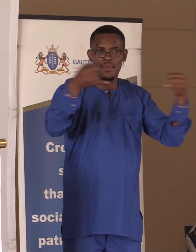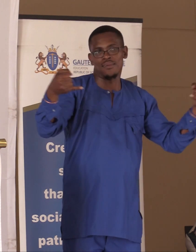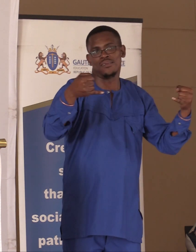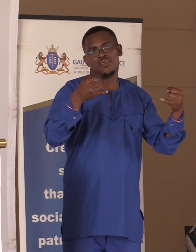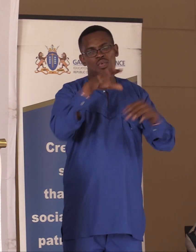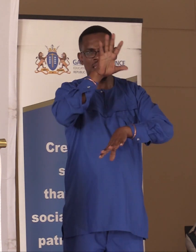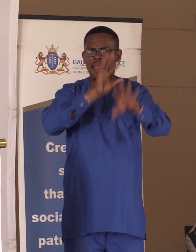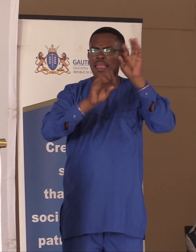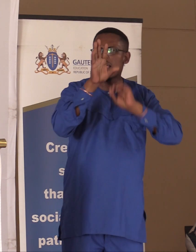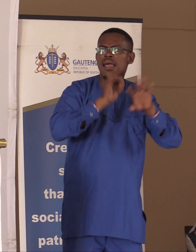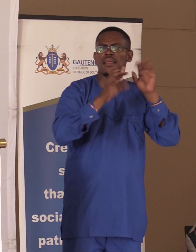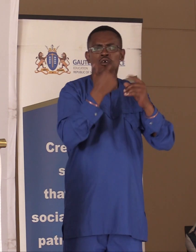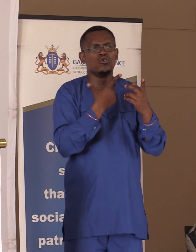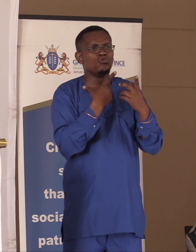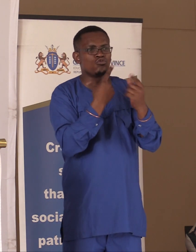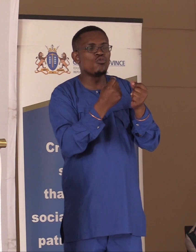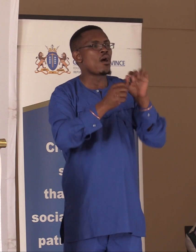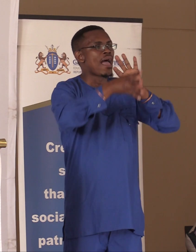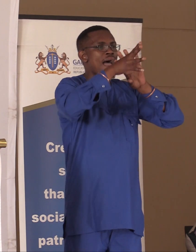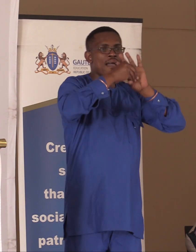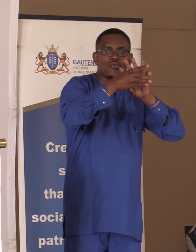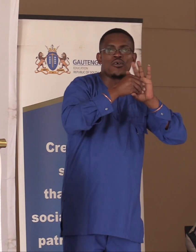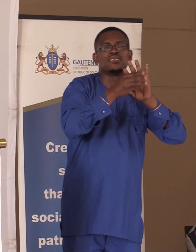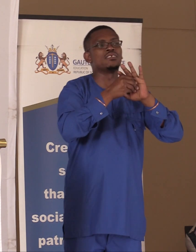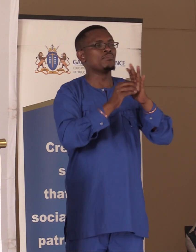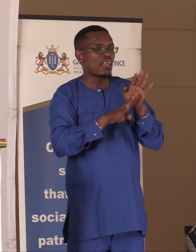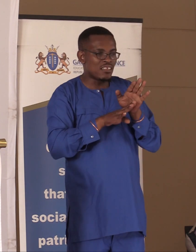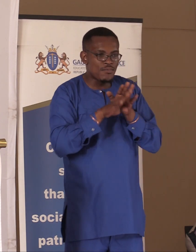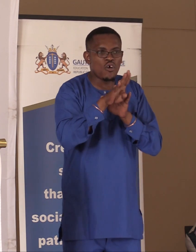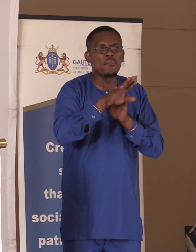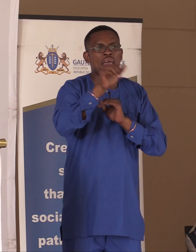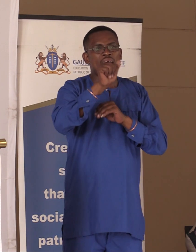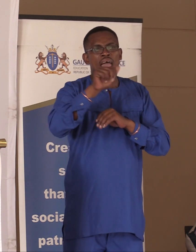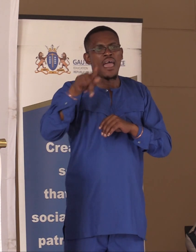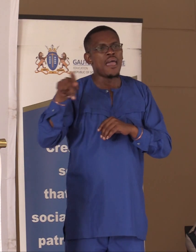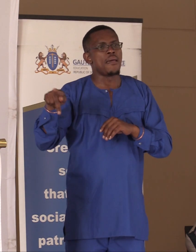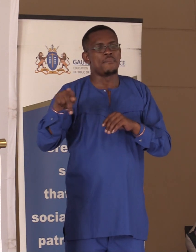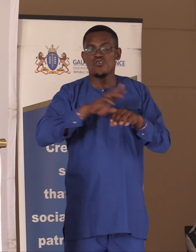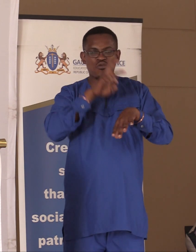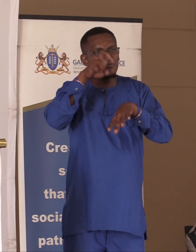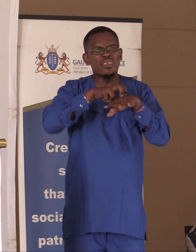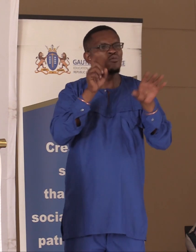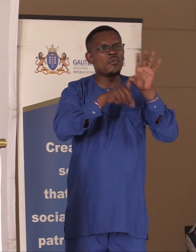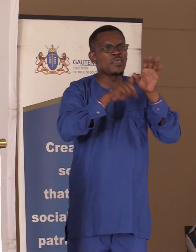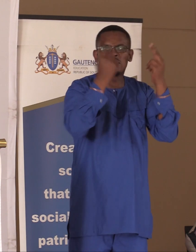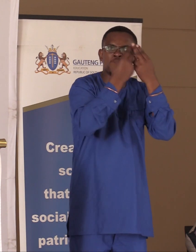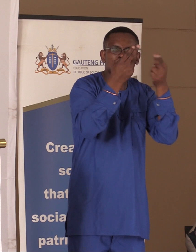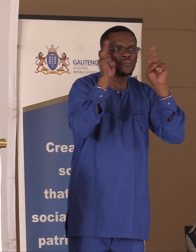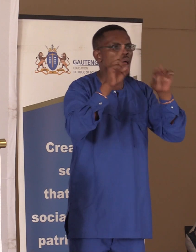code, you can do the coding, and you can end up developing an app without a degree in computer